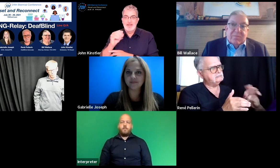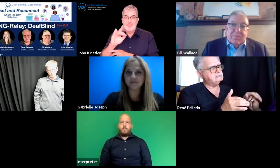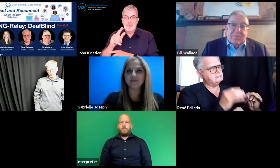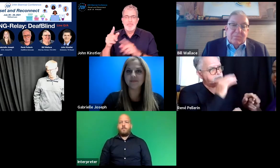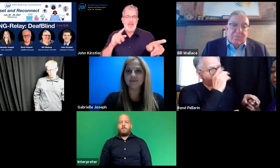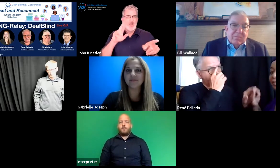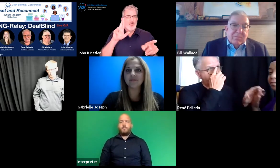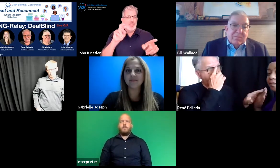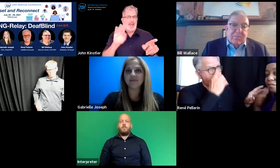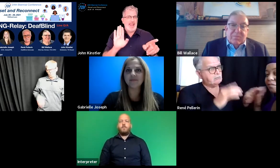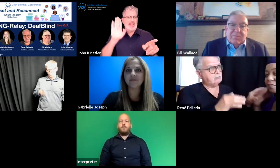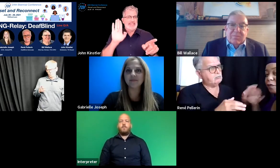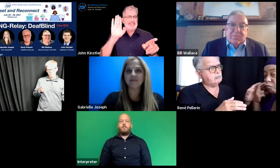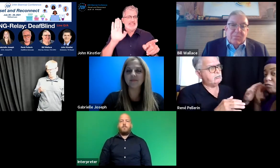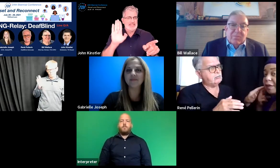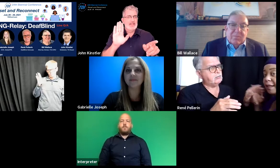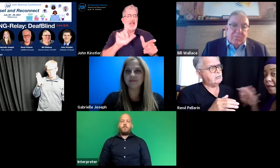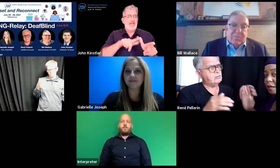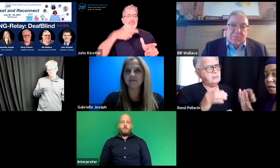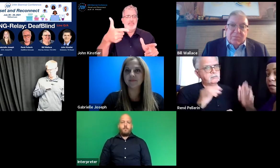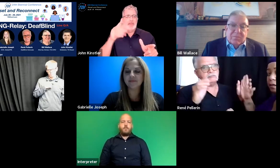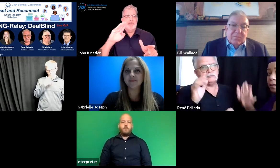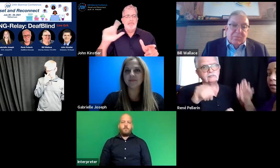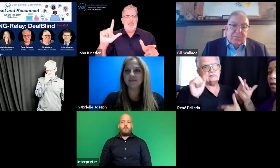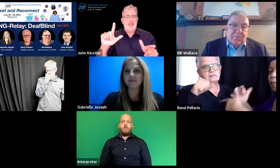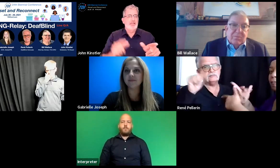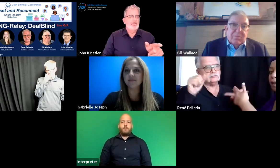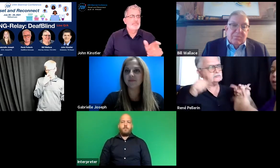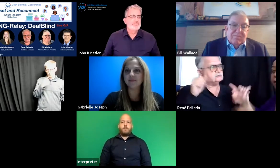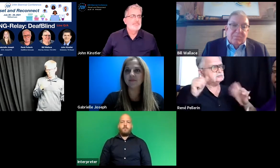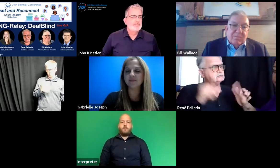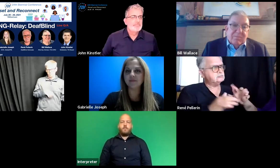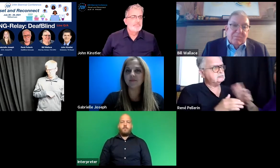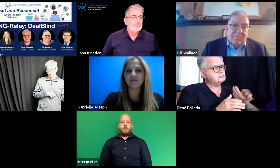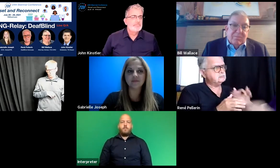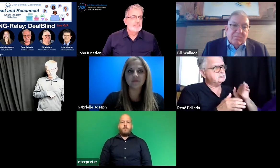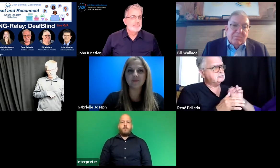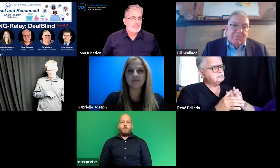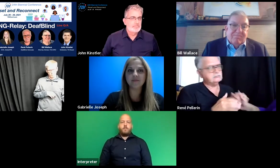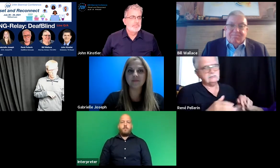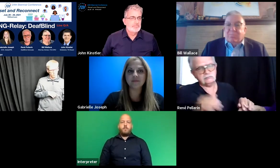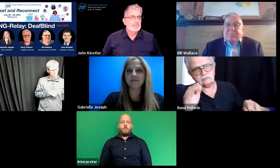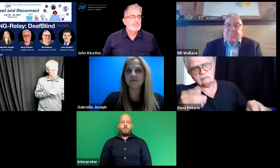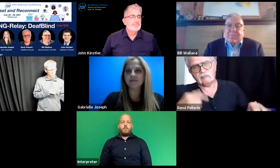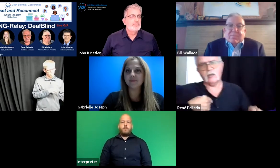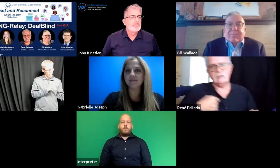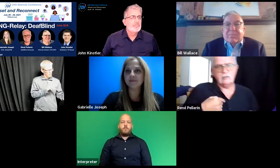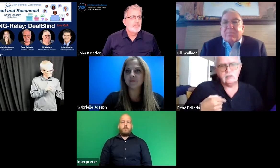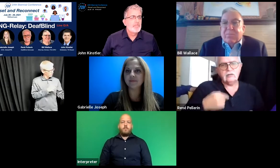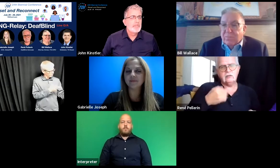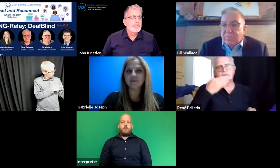Thank you so much for explaining that. Now, I did see Rennie had his hand up, and then I'll turn it over to Bill after.